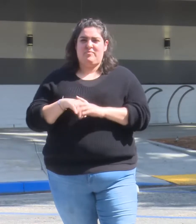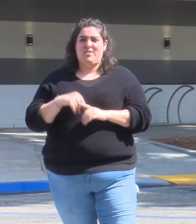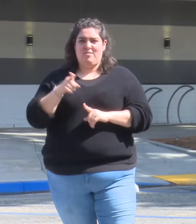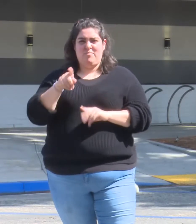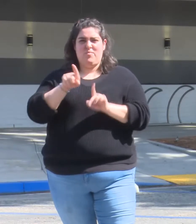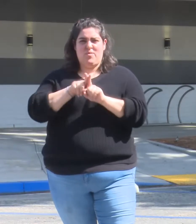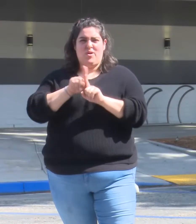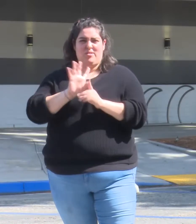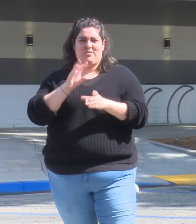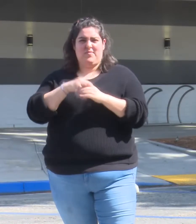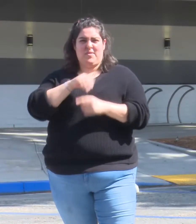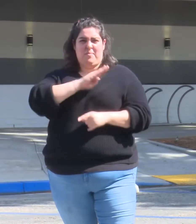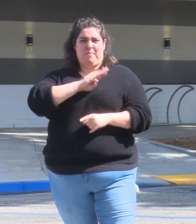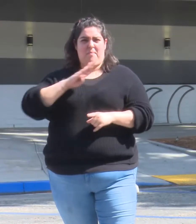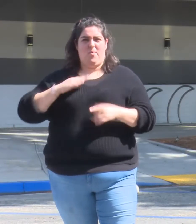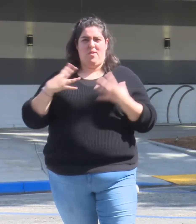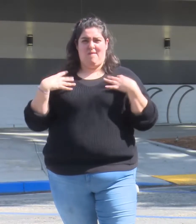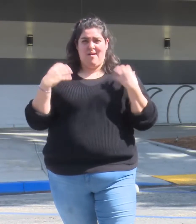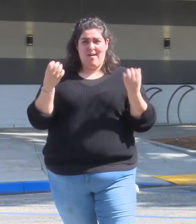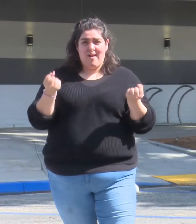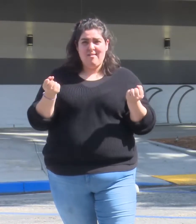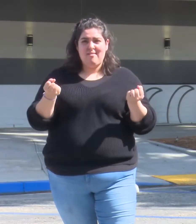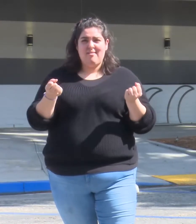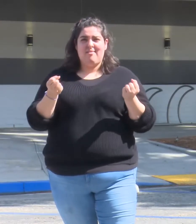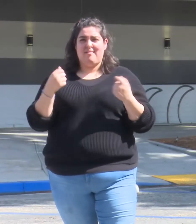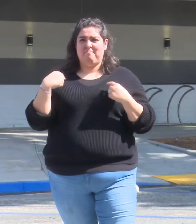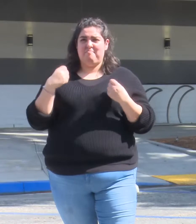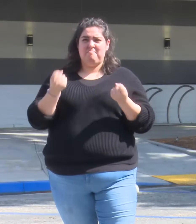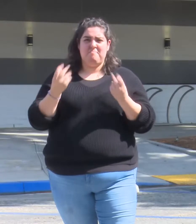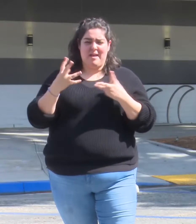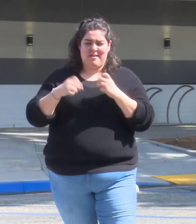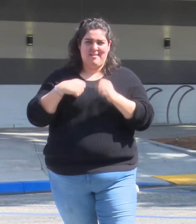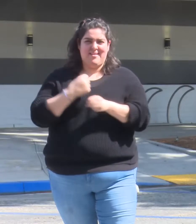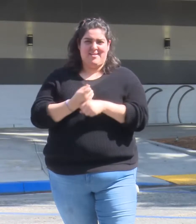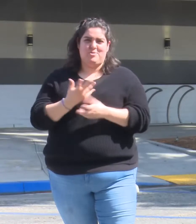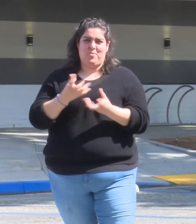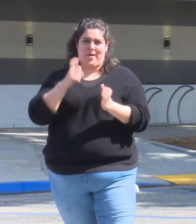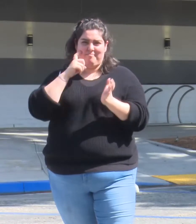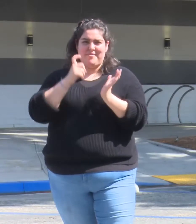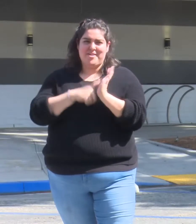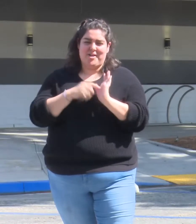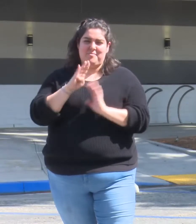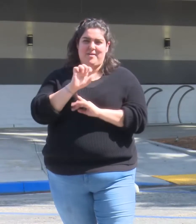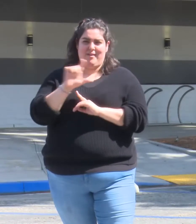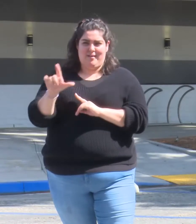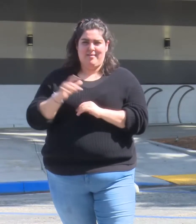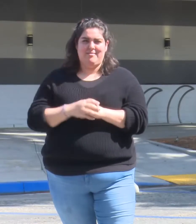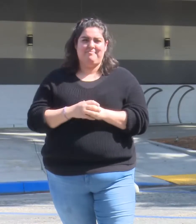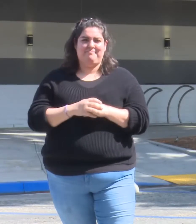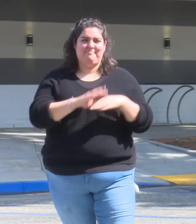Health for many years and guided the health department. So I wanted to give a shout out to Bill.